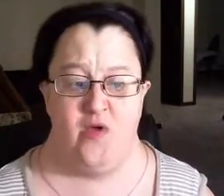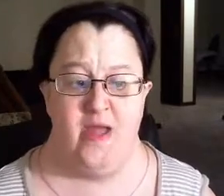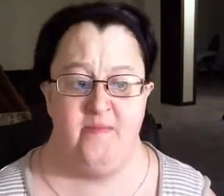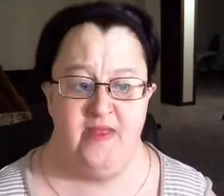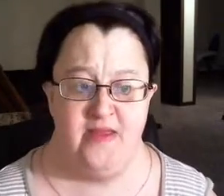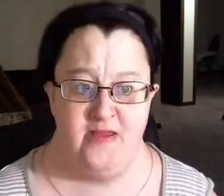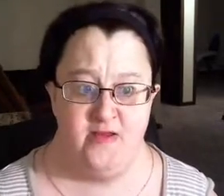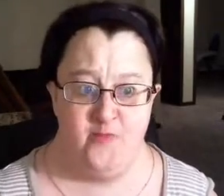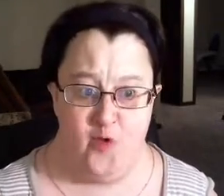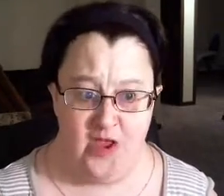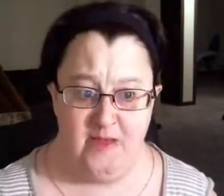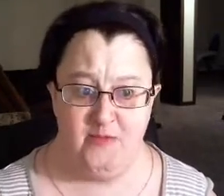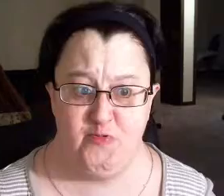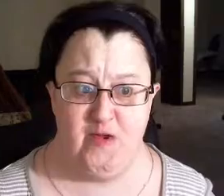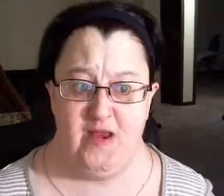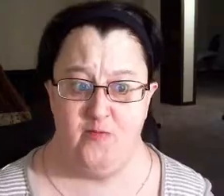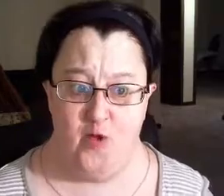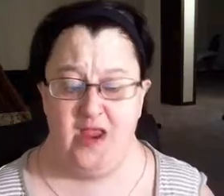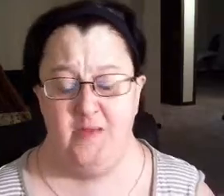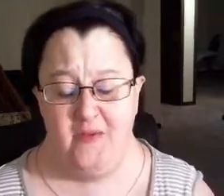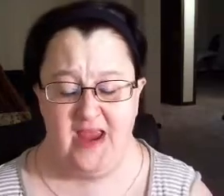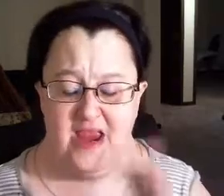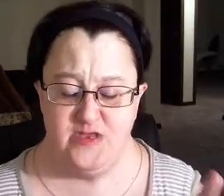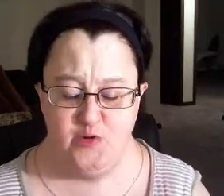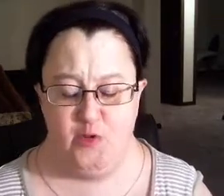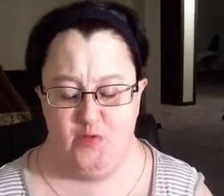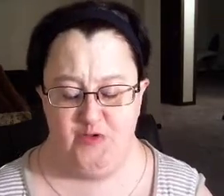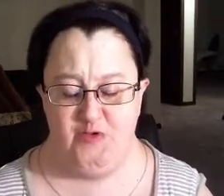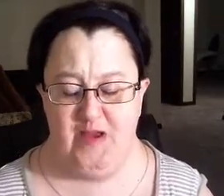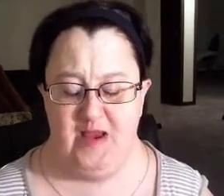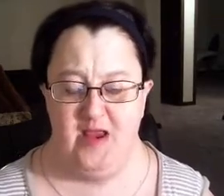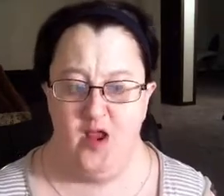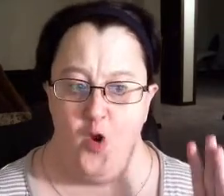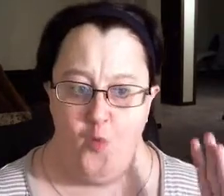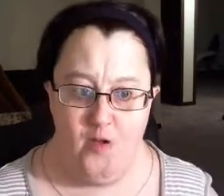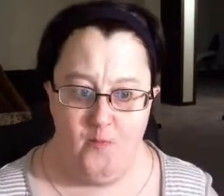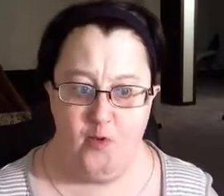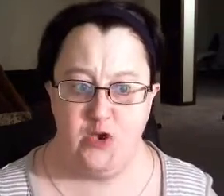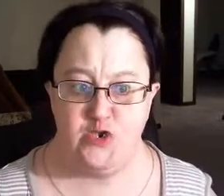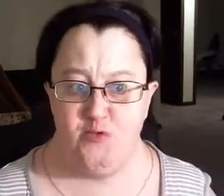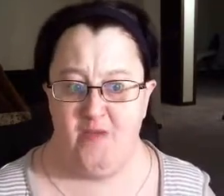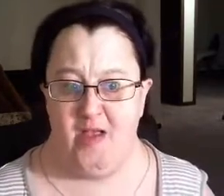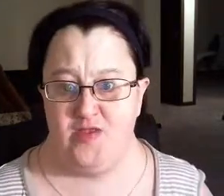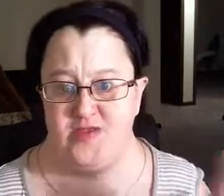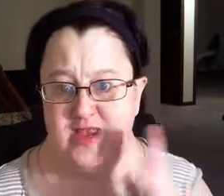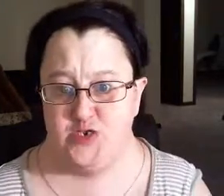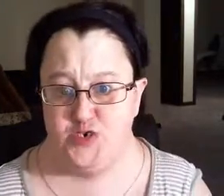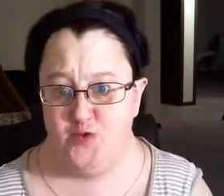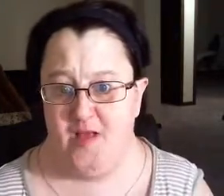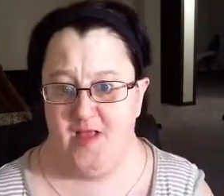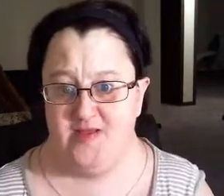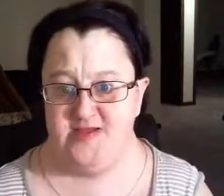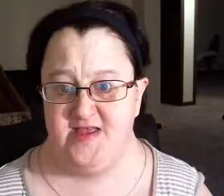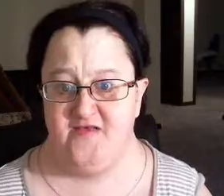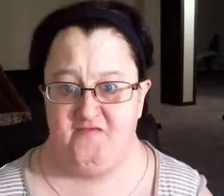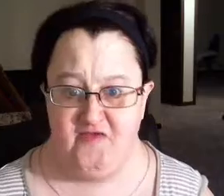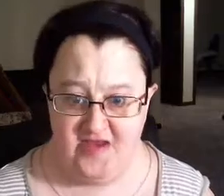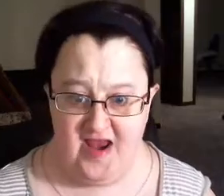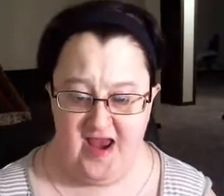i've been walking between walking biking total between 1.2 miles and 2 miles every day